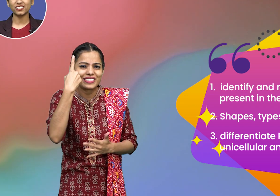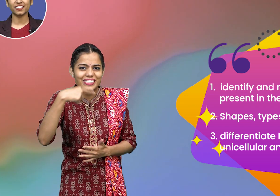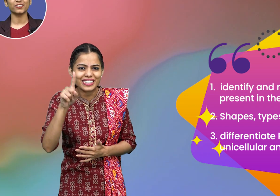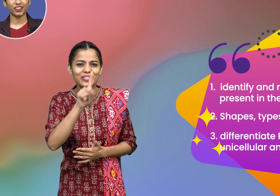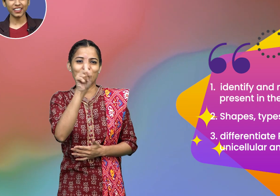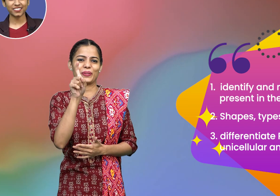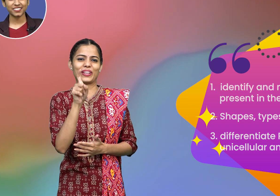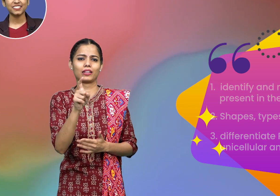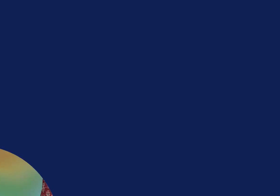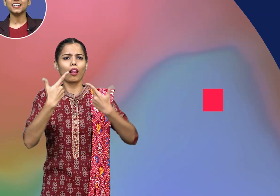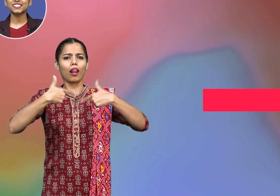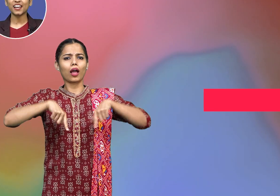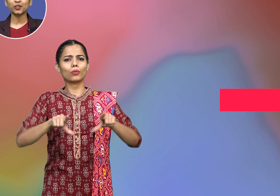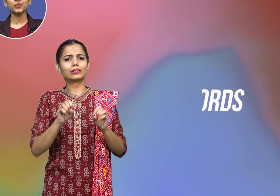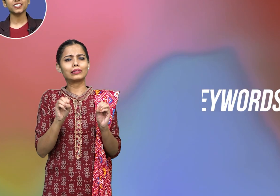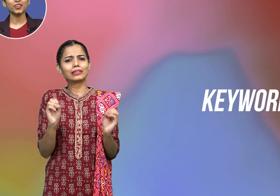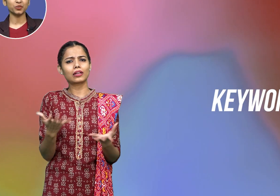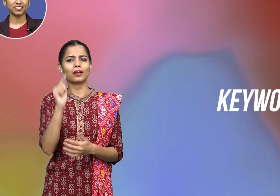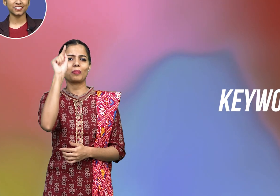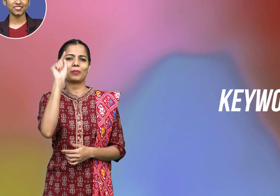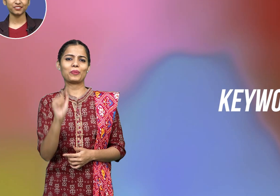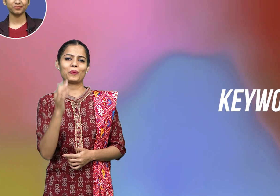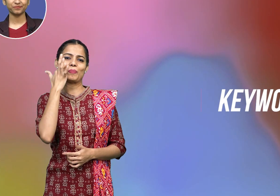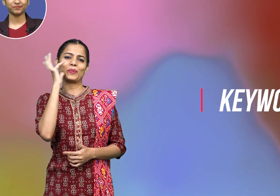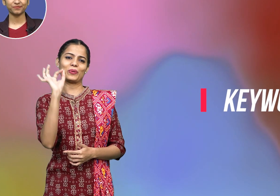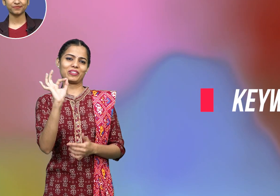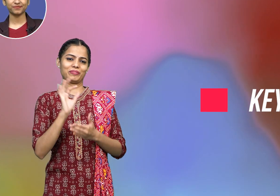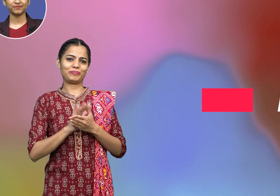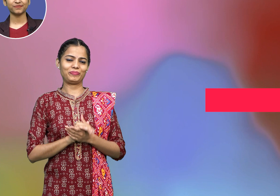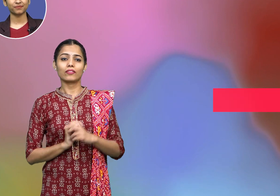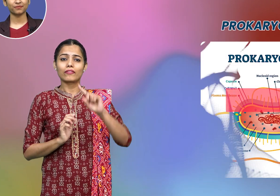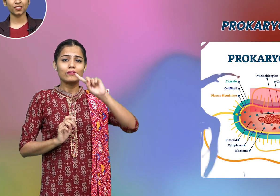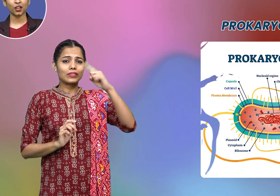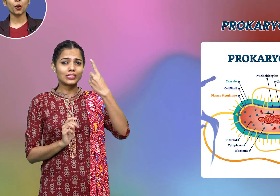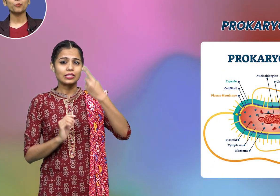Very interesting, right? Let's start with keywords.